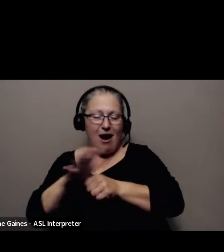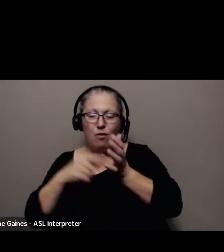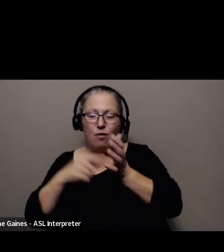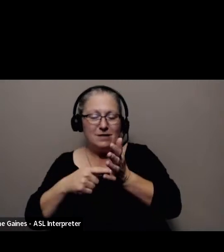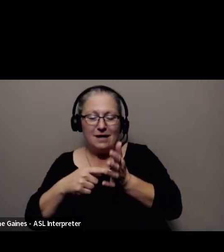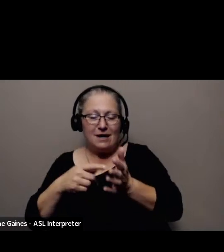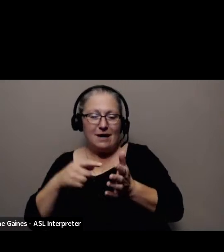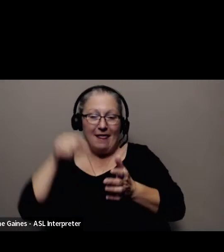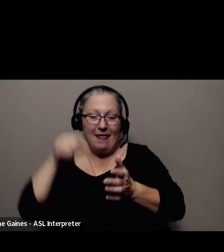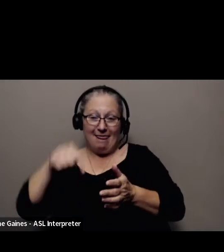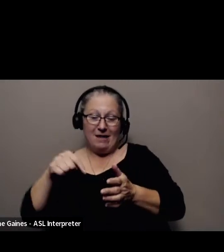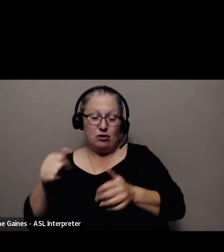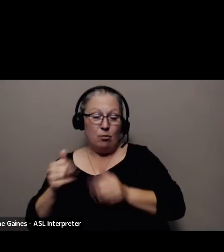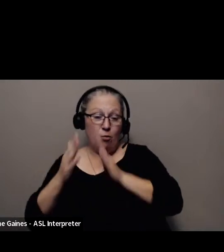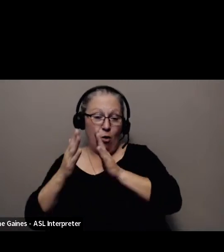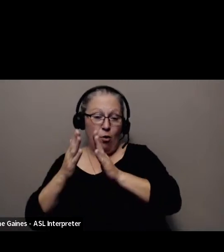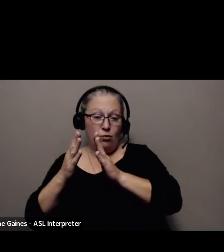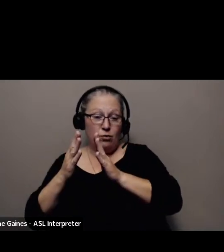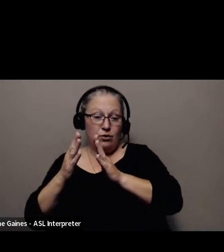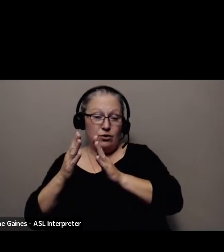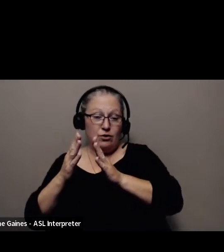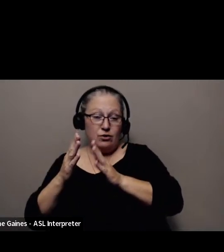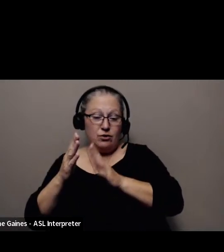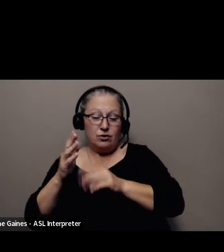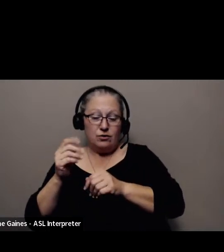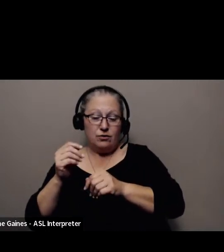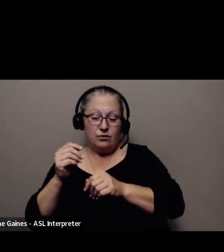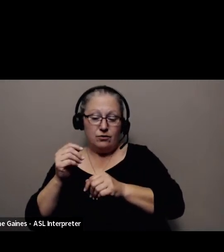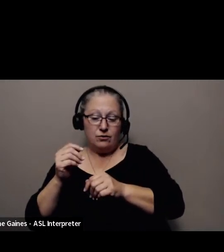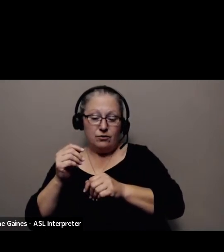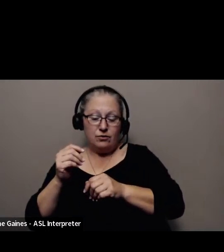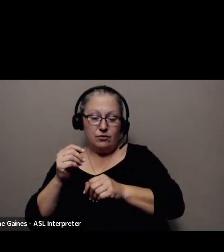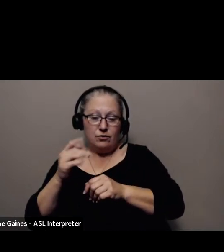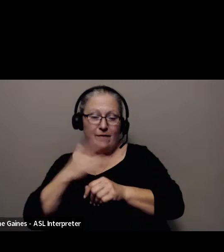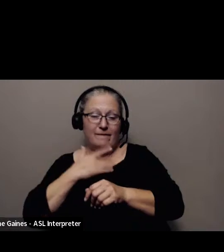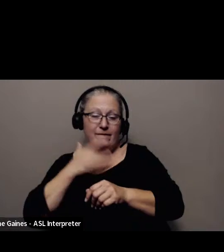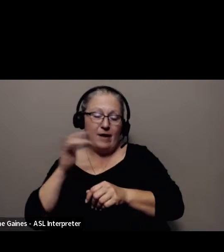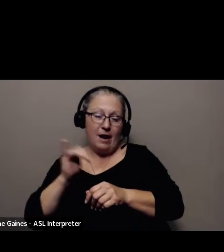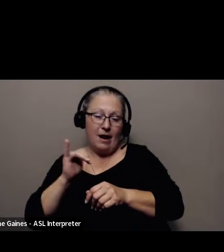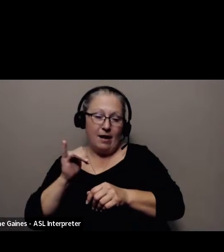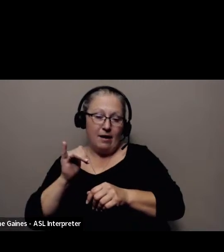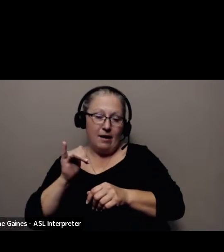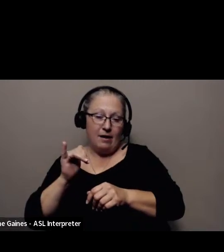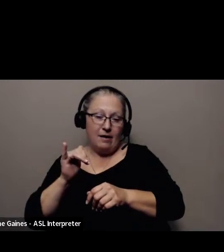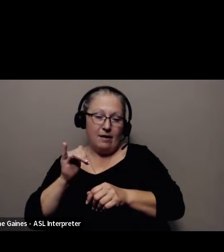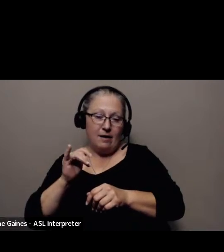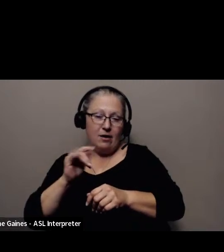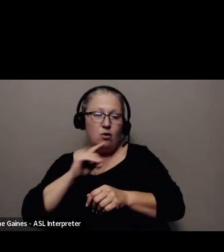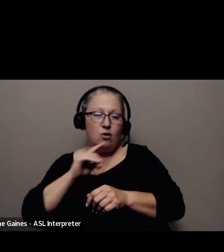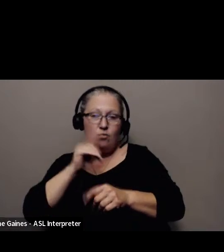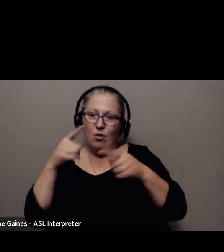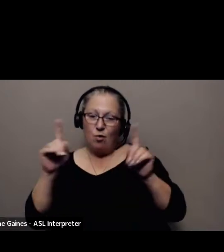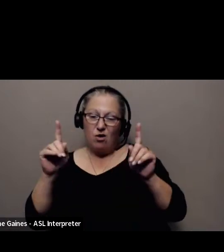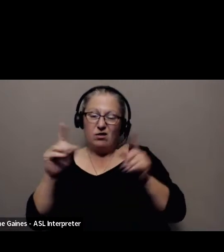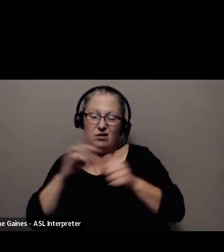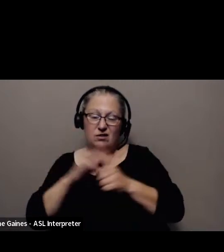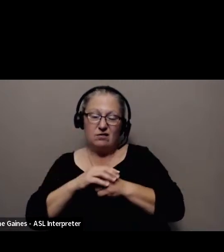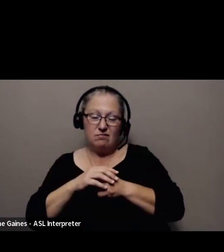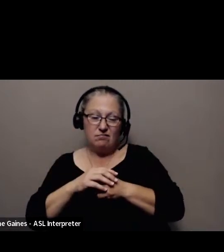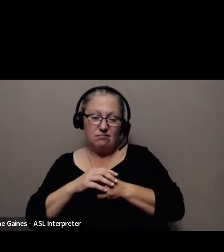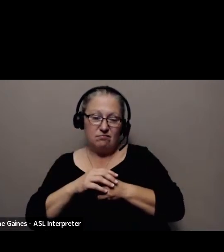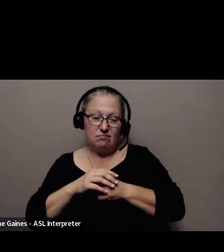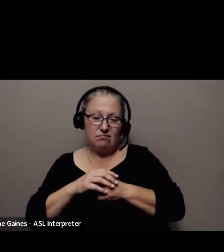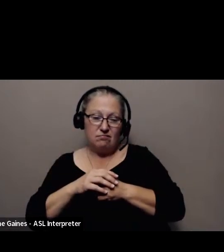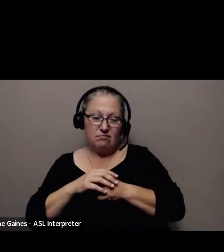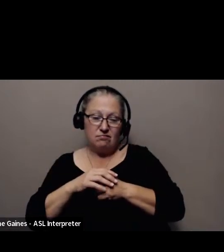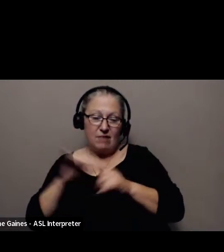This approach that was just presented, I feel like it really works. And as a